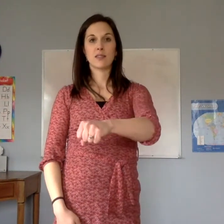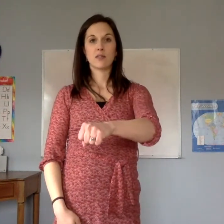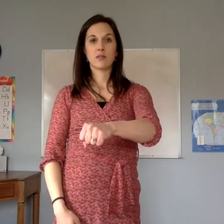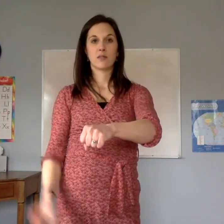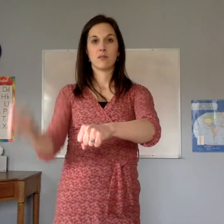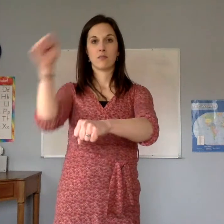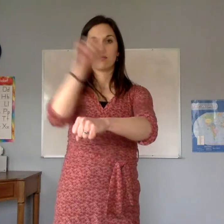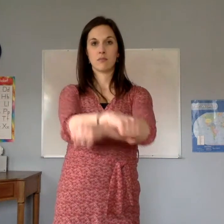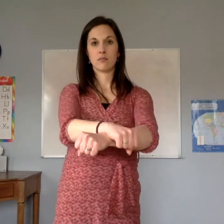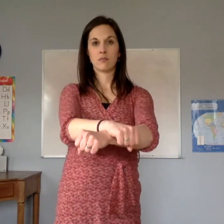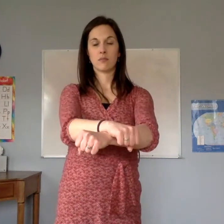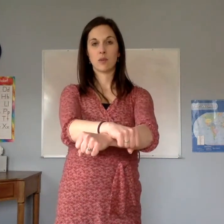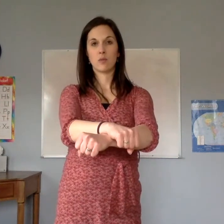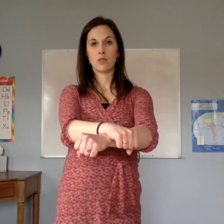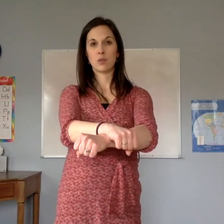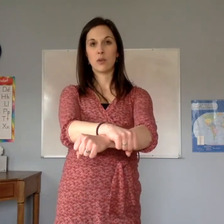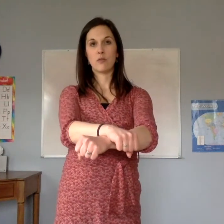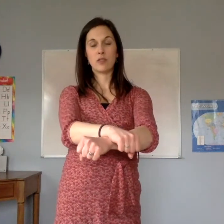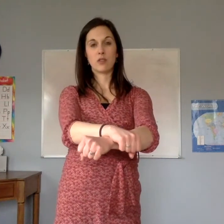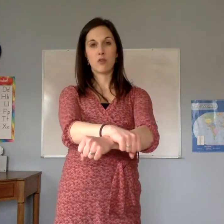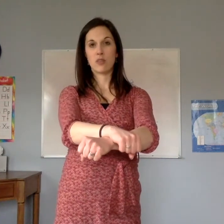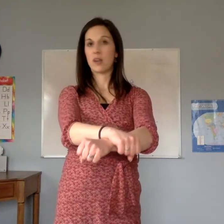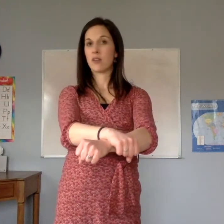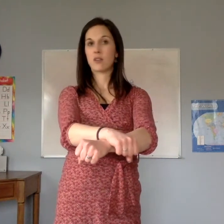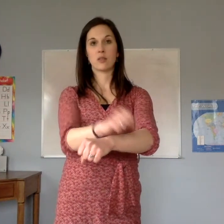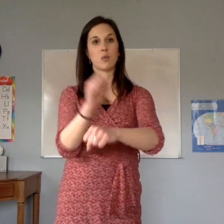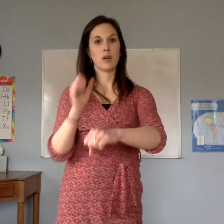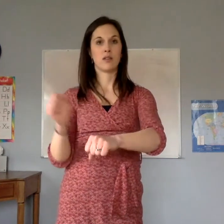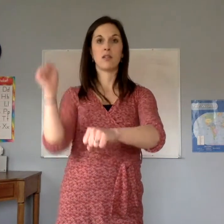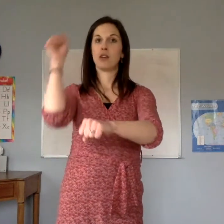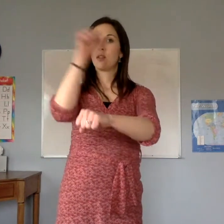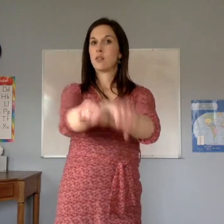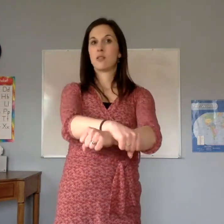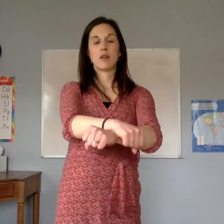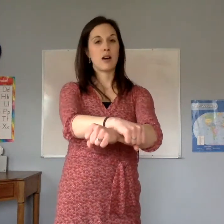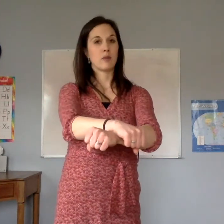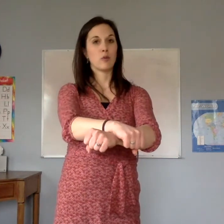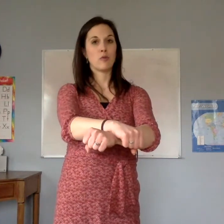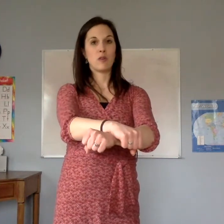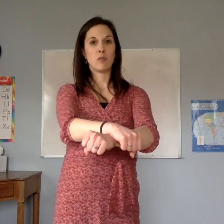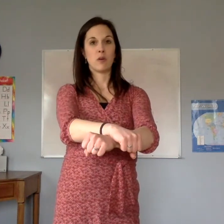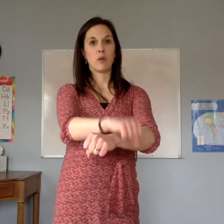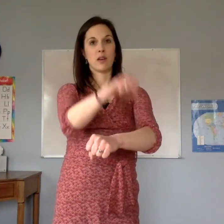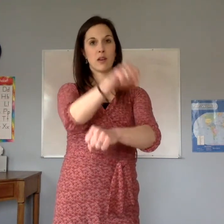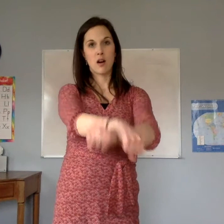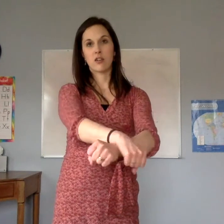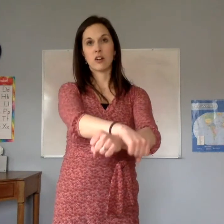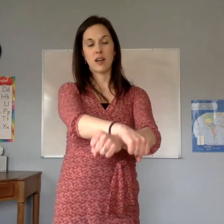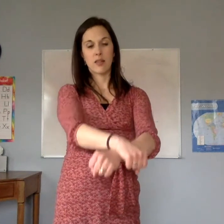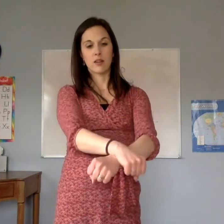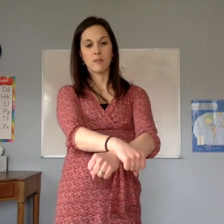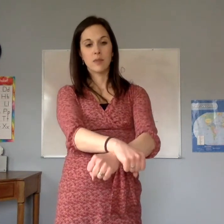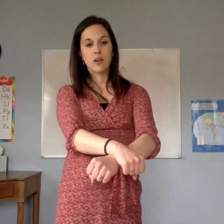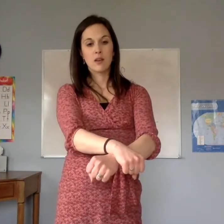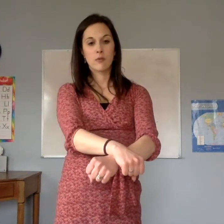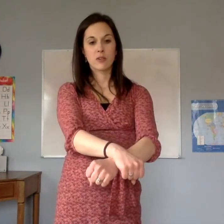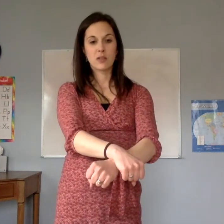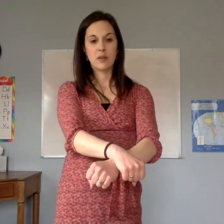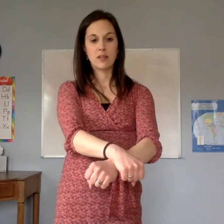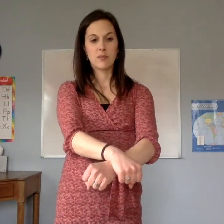conquest. Just one fist over the other, because one group of people would conquer another and force them into